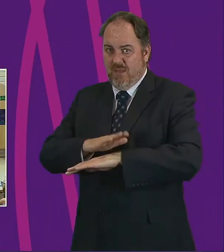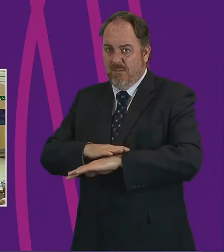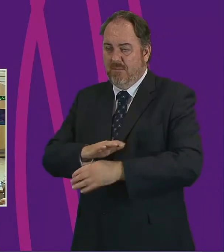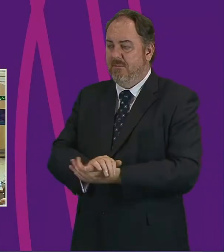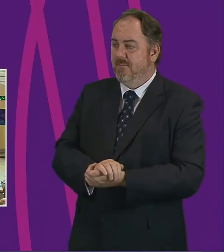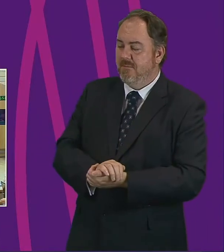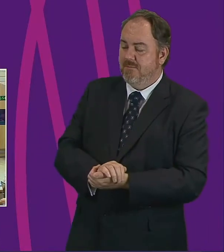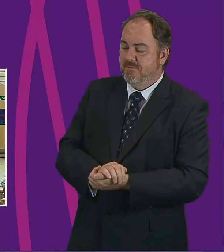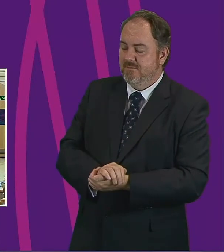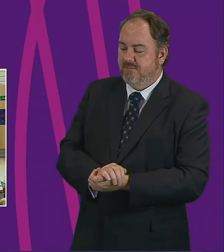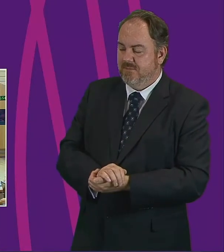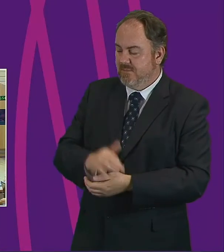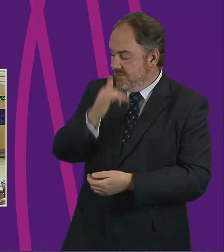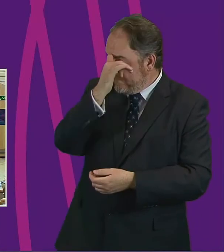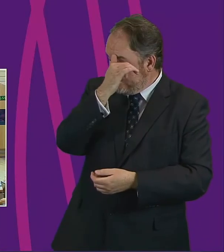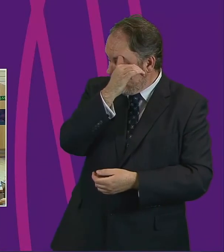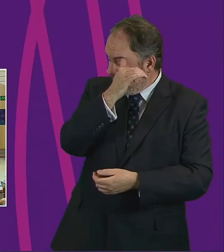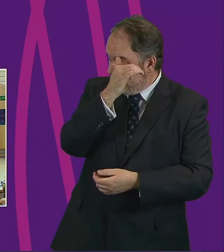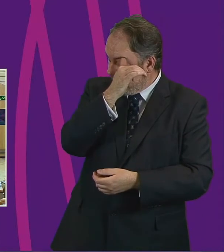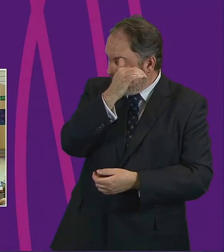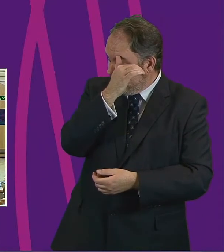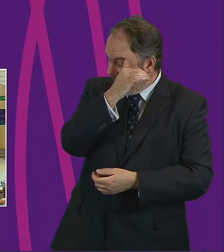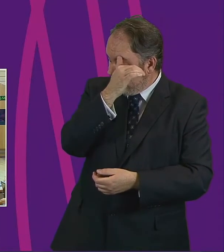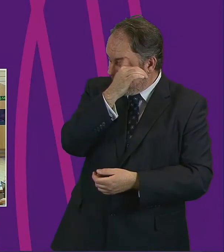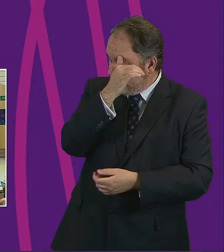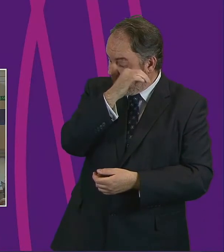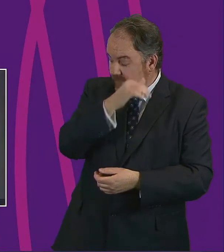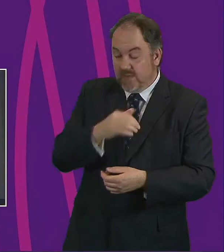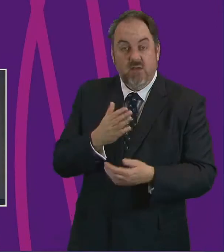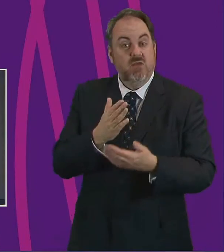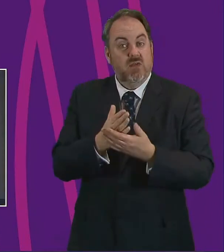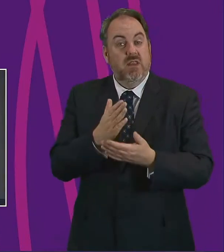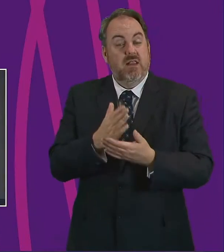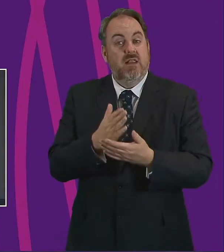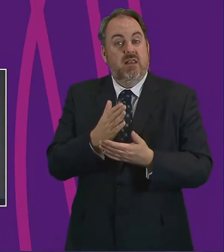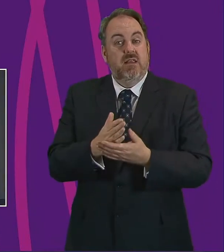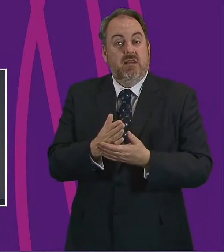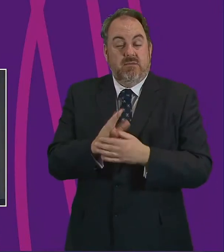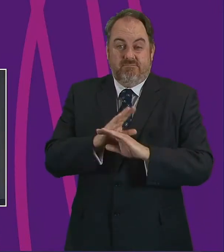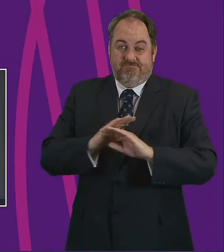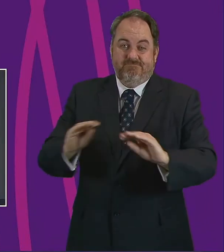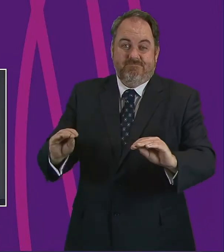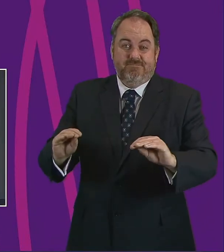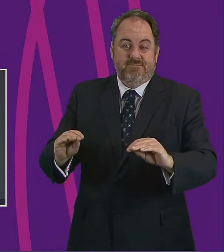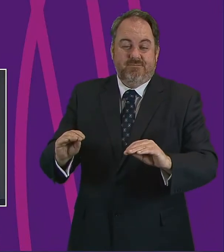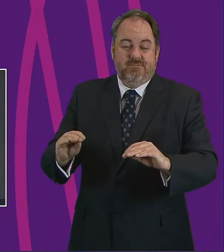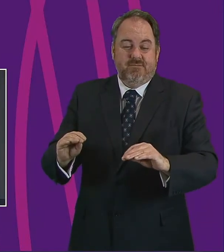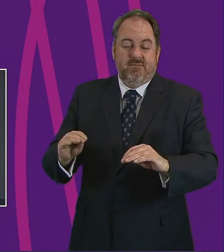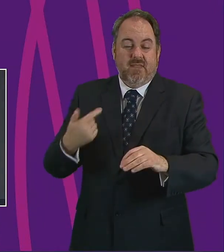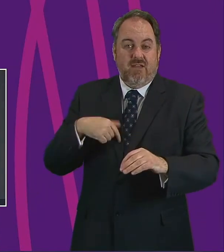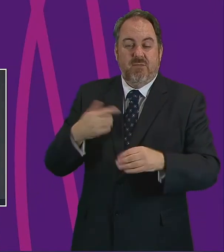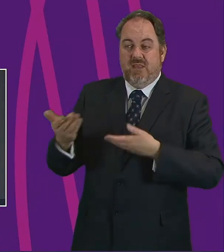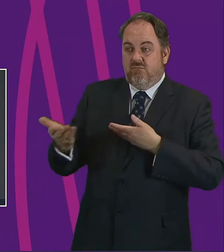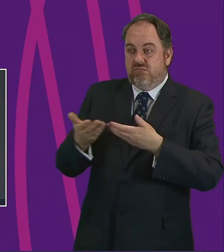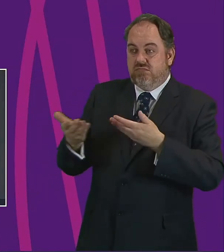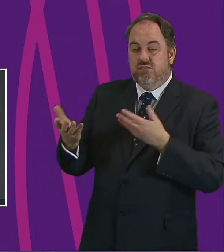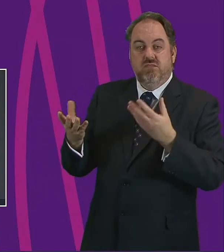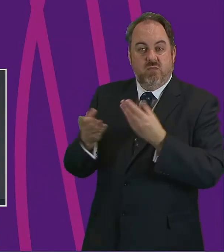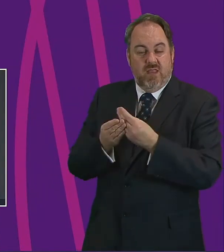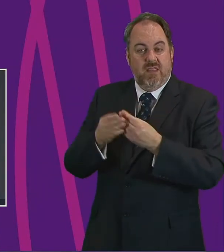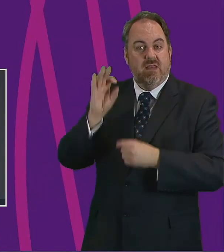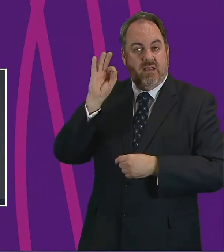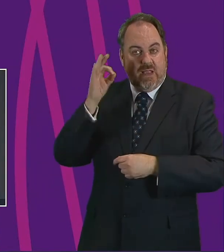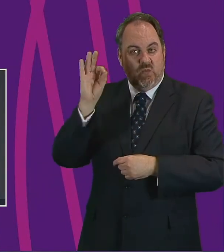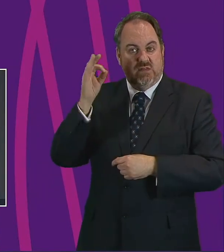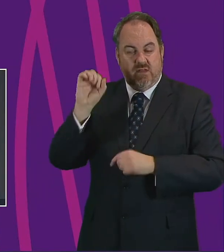Presiding Officer, one of the steps that I took during the crisis was to discuss with local authorities the need to